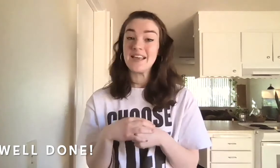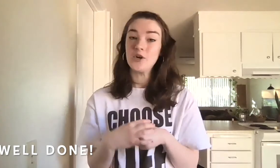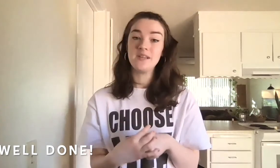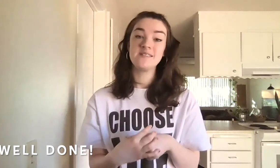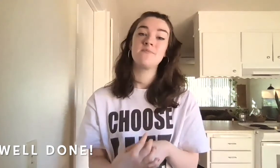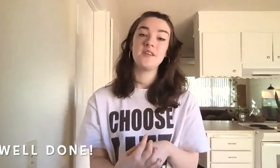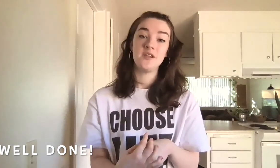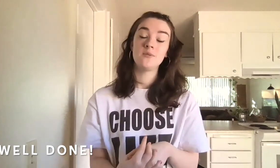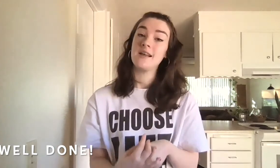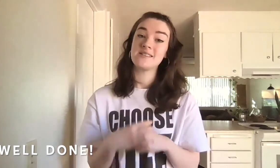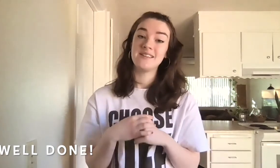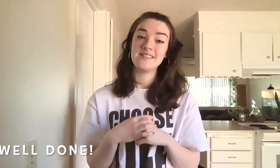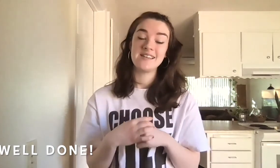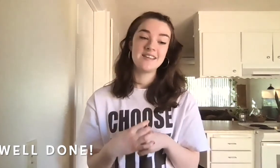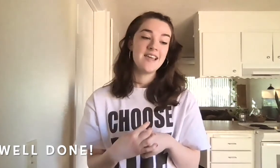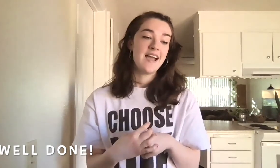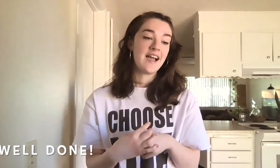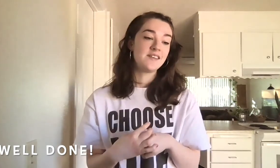hope you learned something new. I certainly did. And I